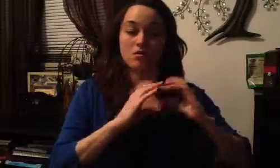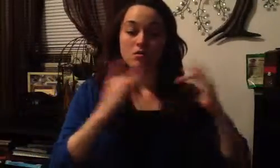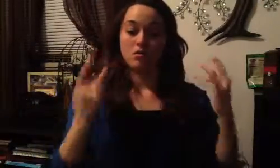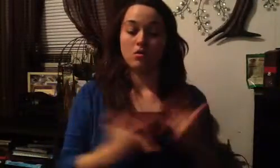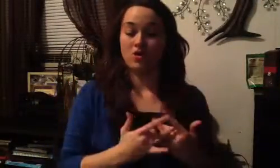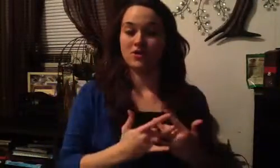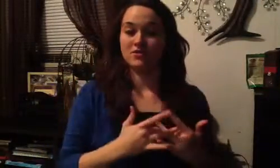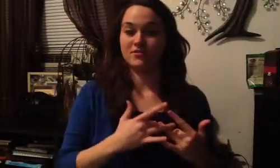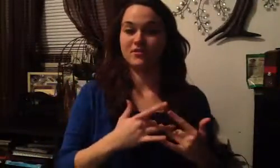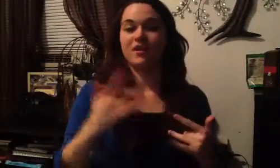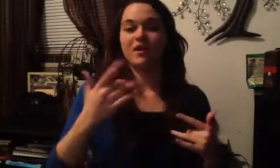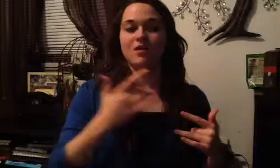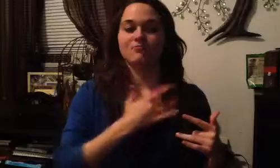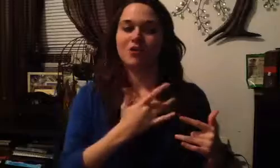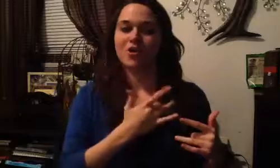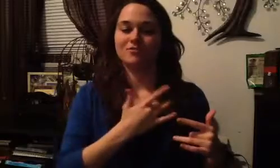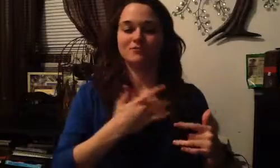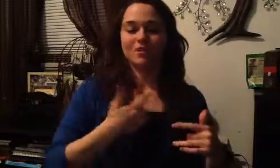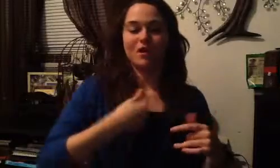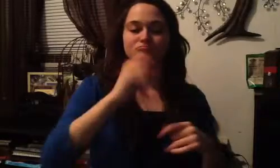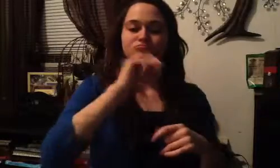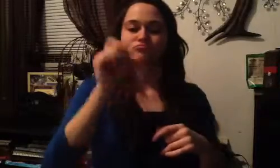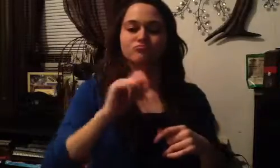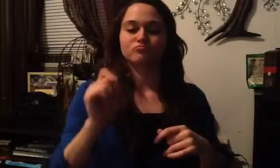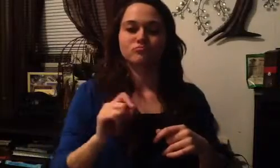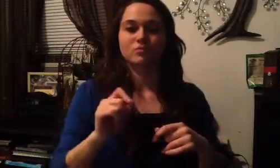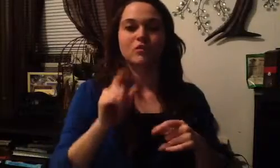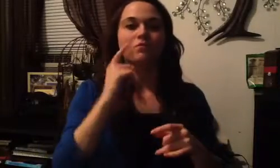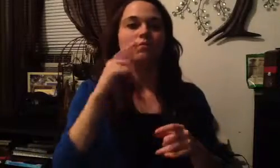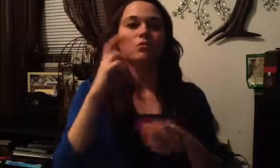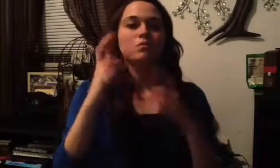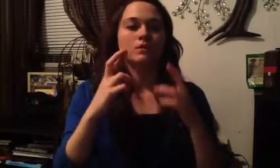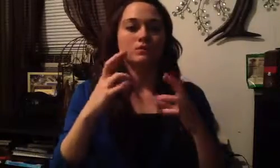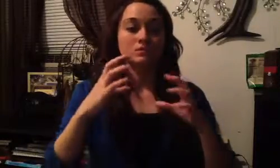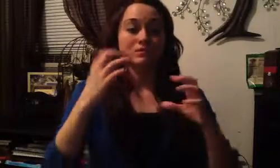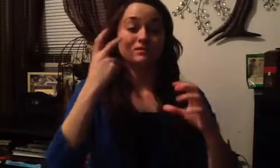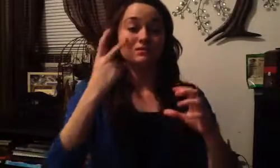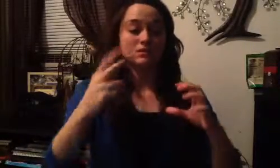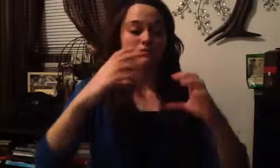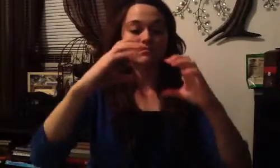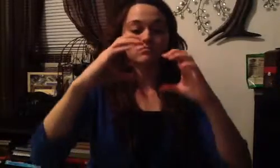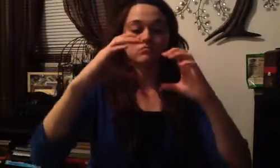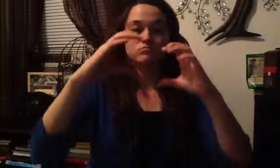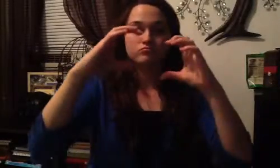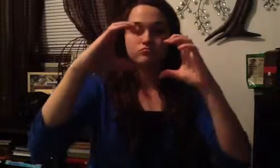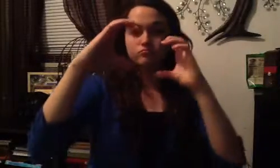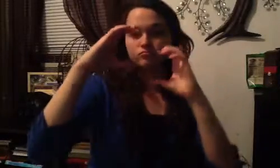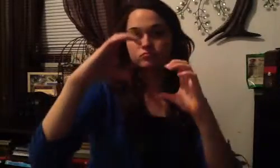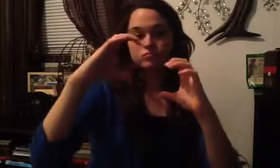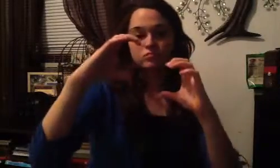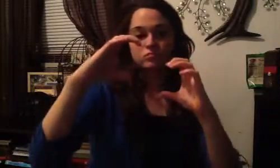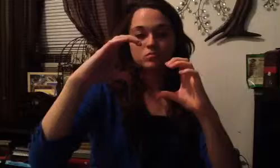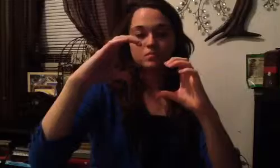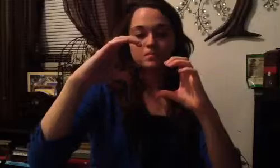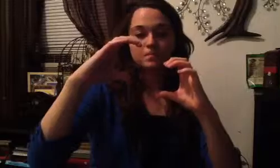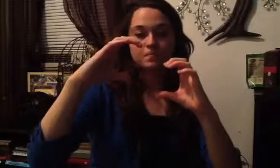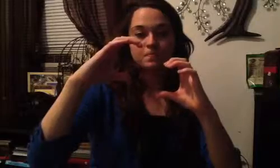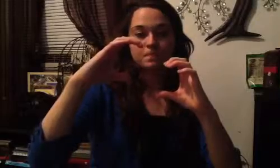for a very particular reason. If we look at how I'm drawing this, you can see that I'm intentionally making